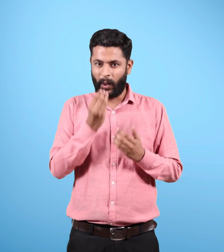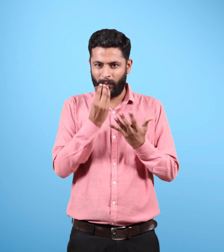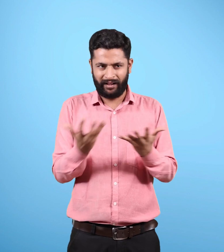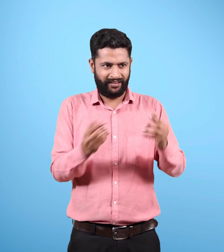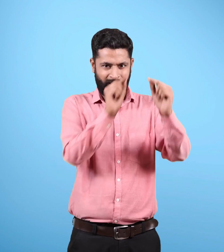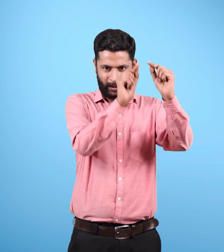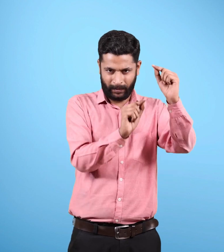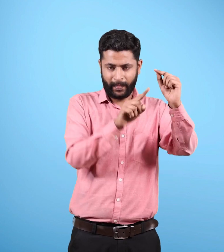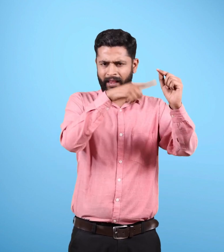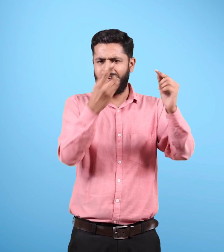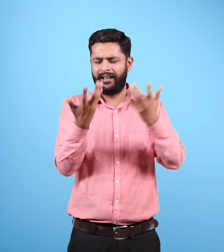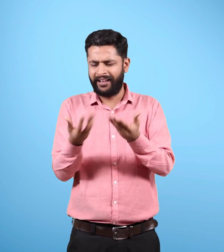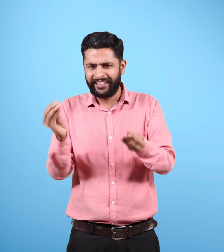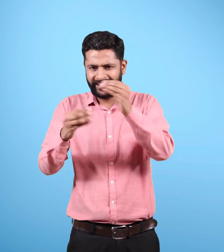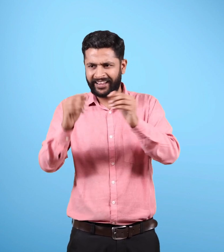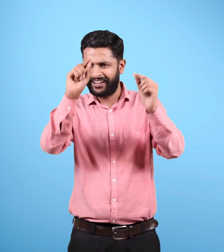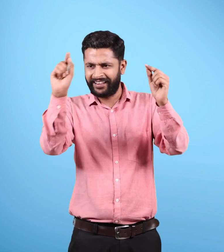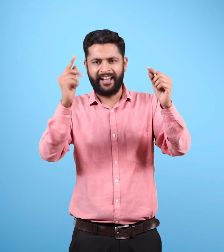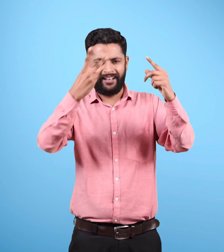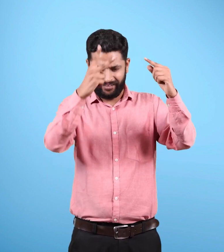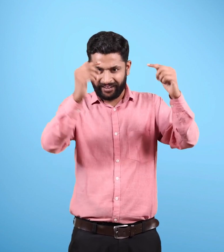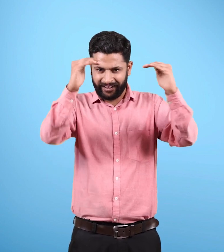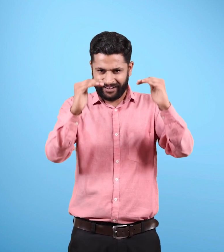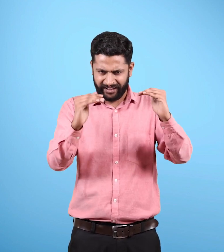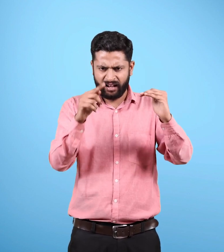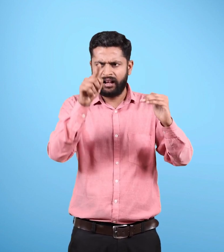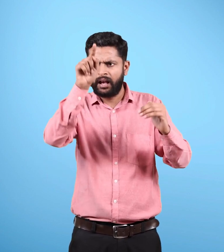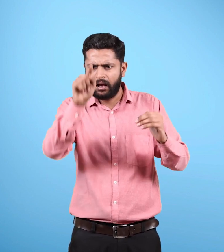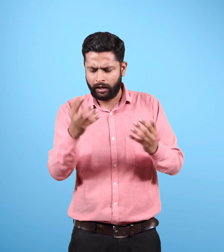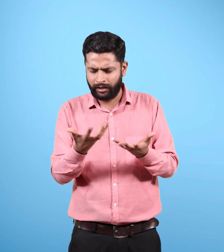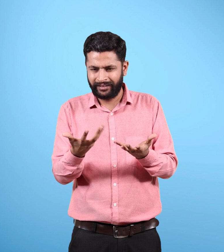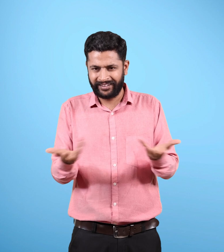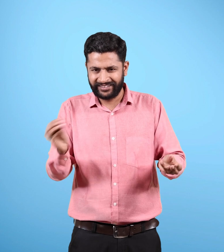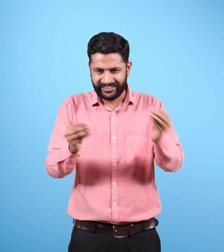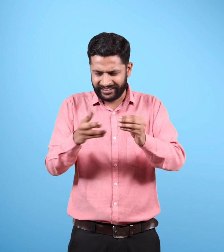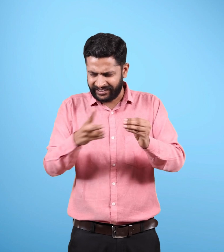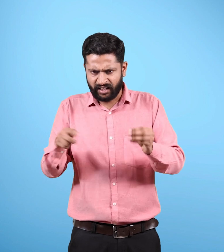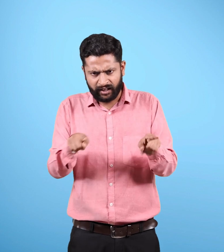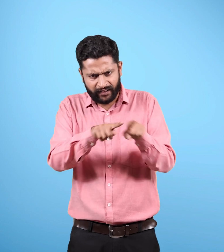Do we find some ingredients common for different food items?